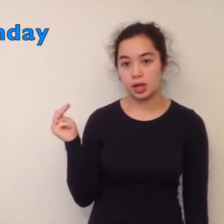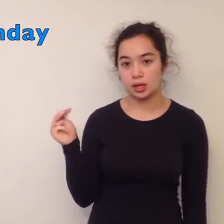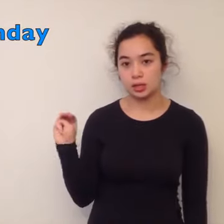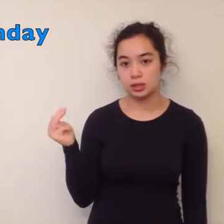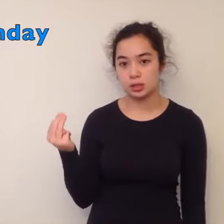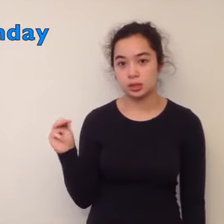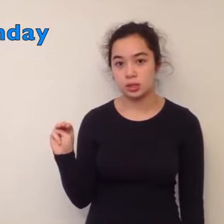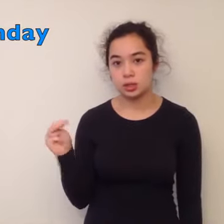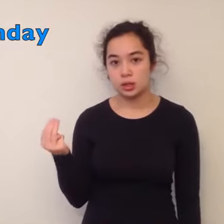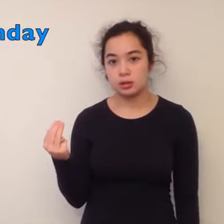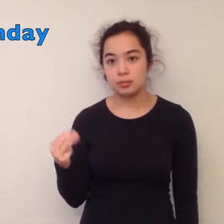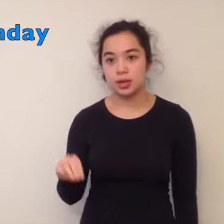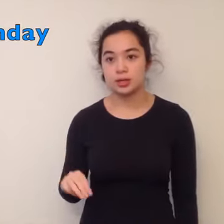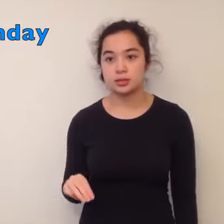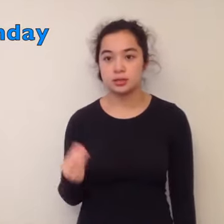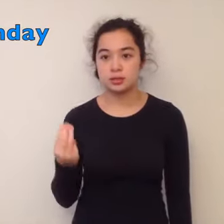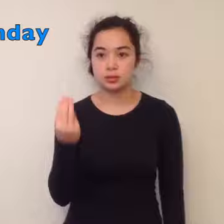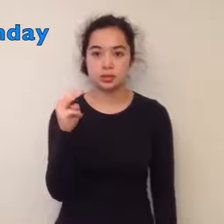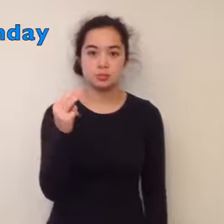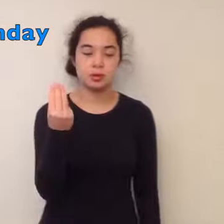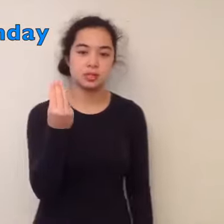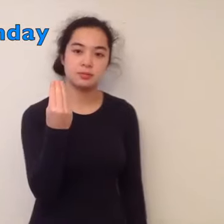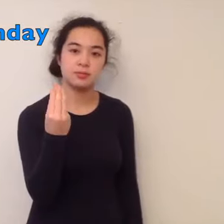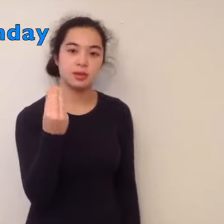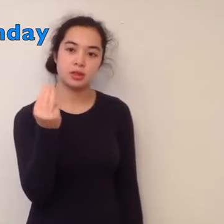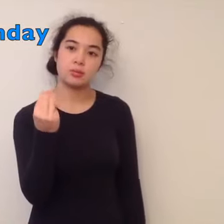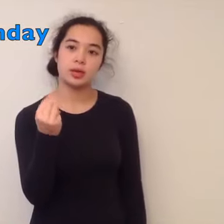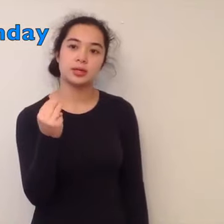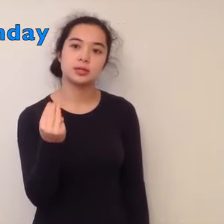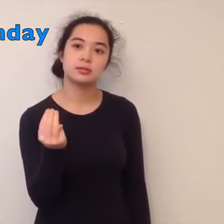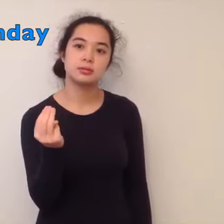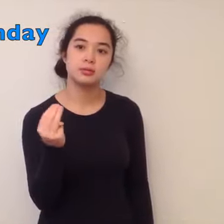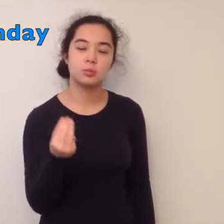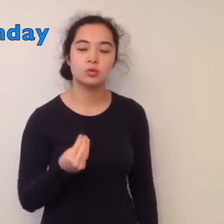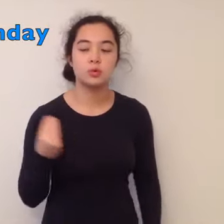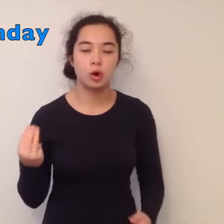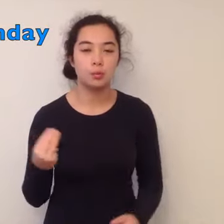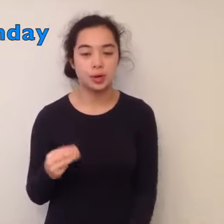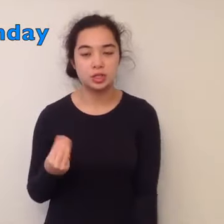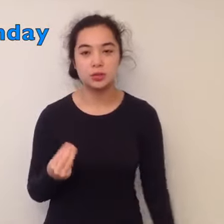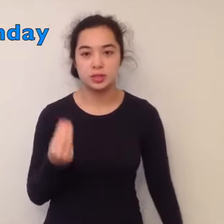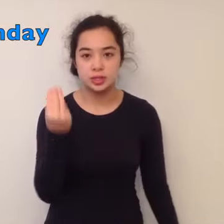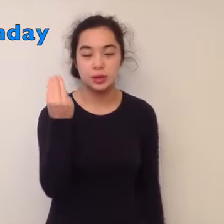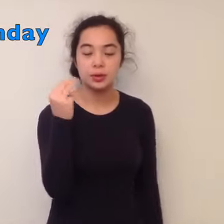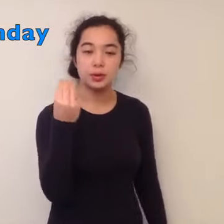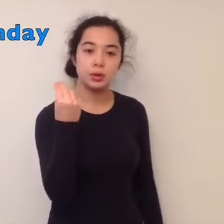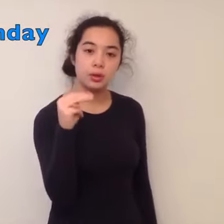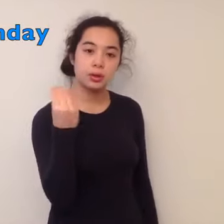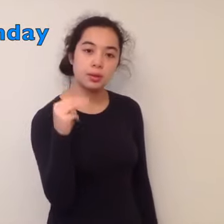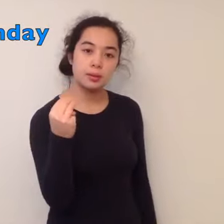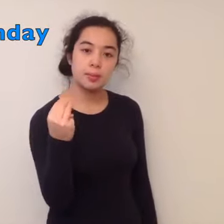Monday. But I just personally prefer it this way. It's a more common way to do it, so